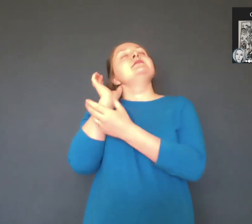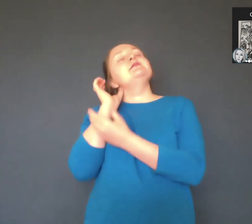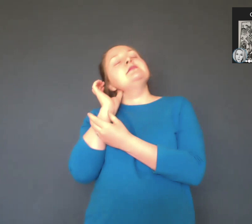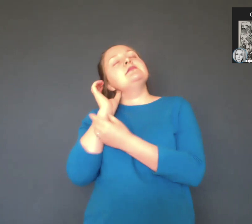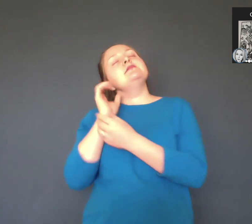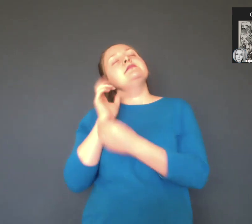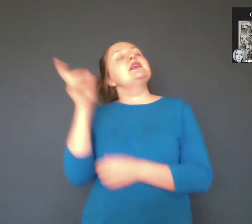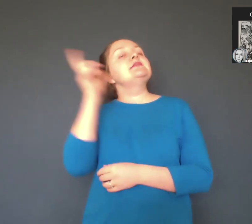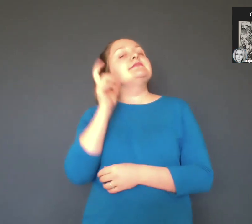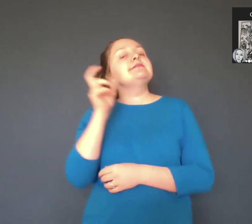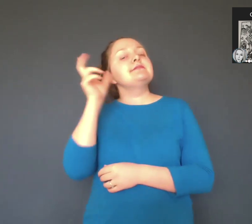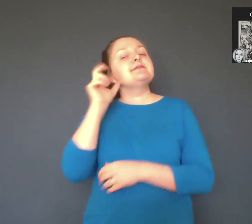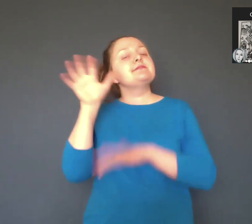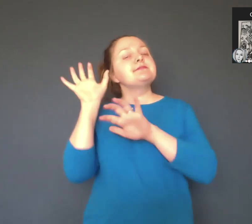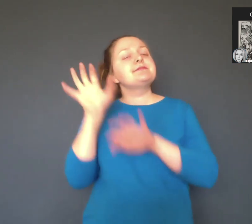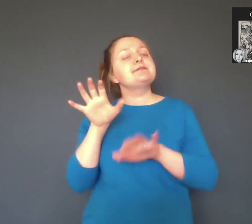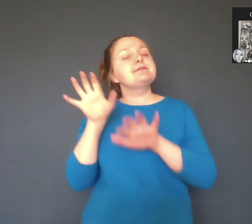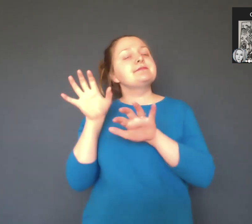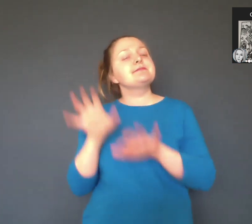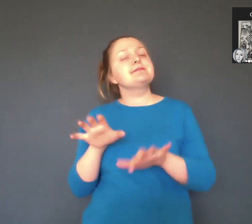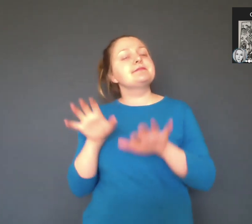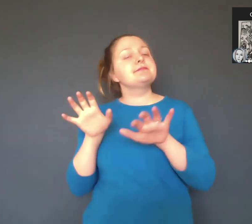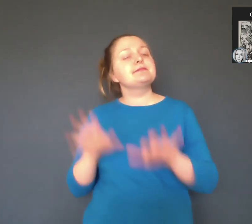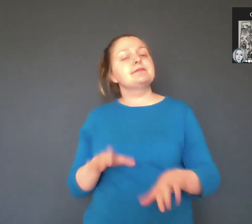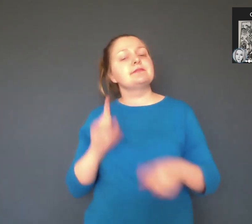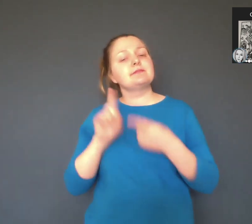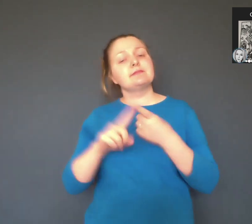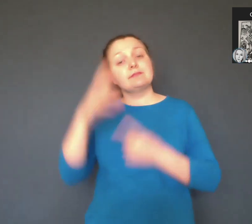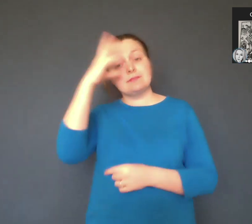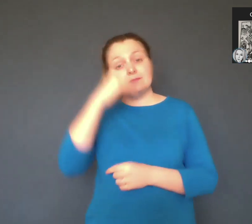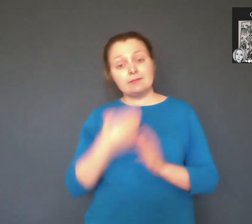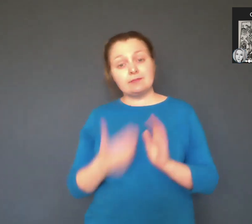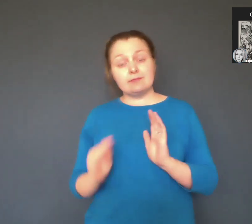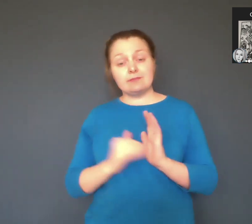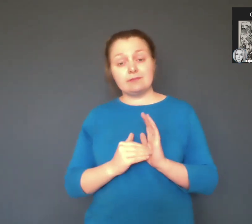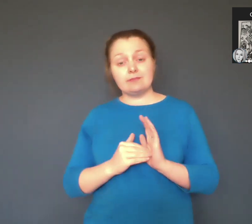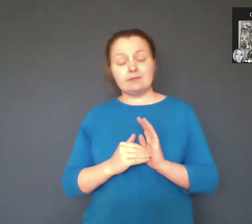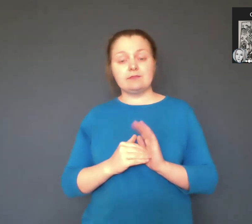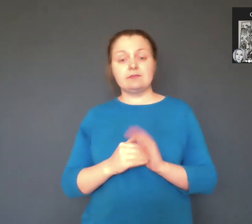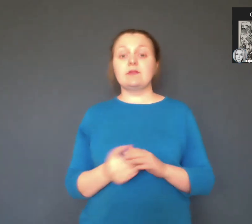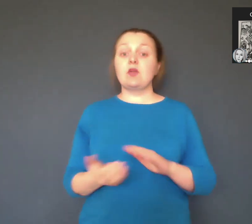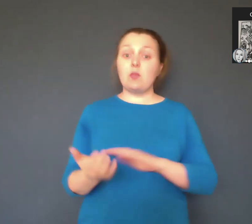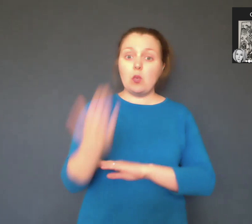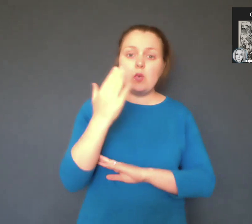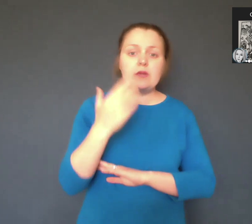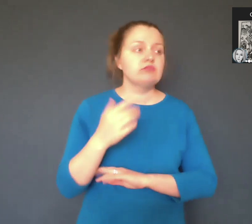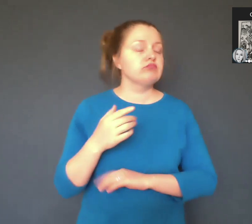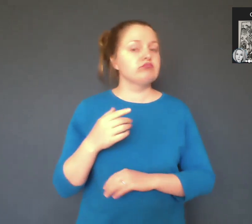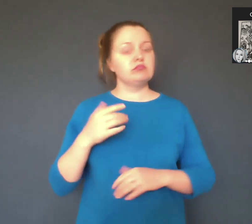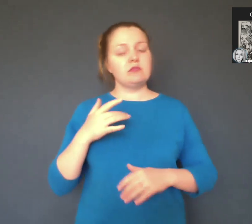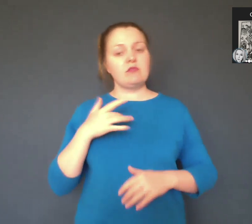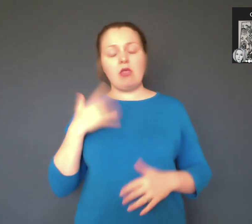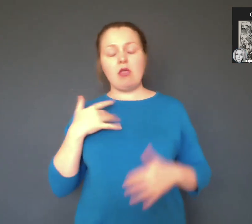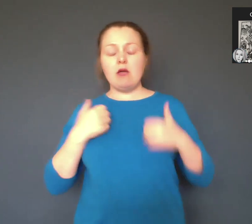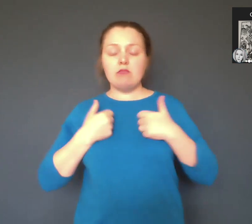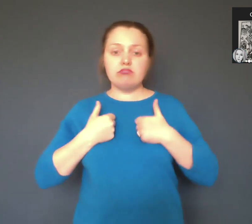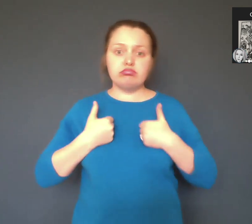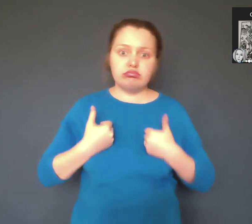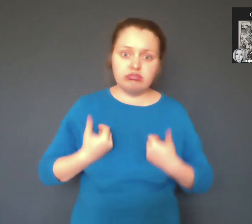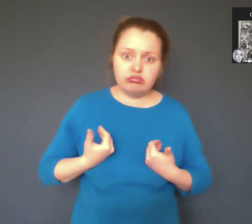again until the following morning. The rain had cleared. It was time to lay plans. "I